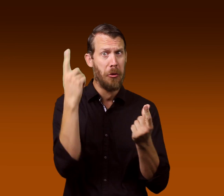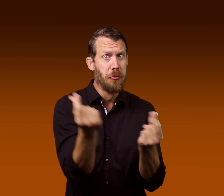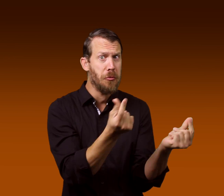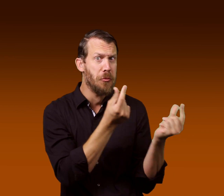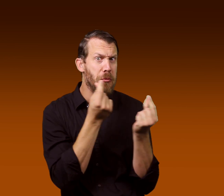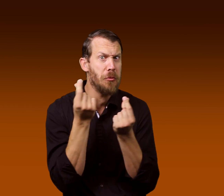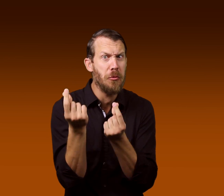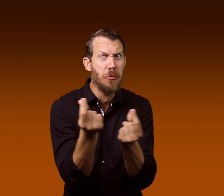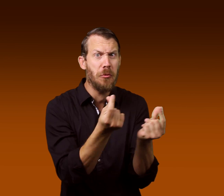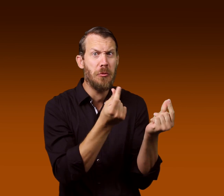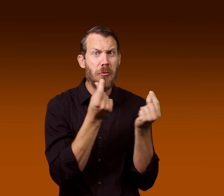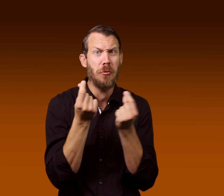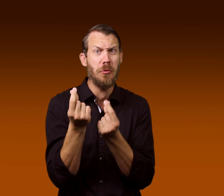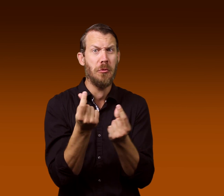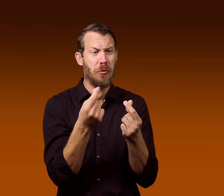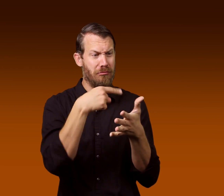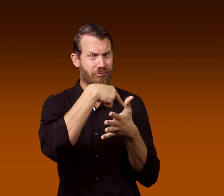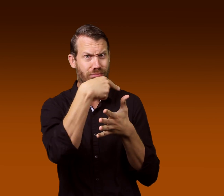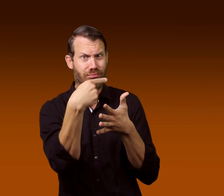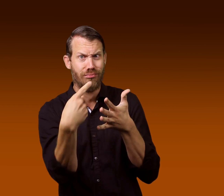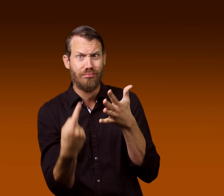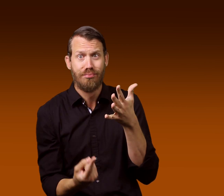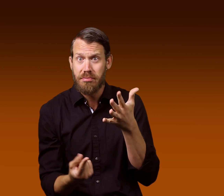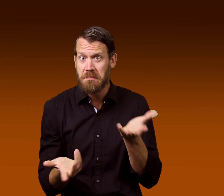to do other things.